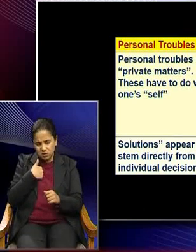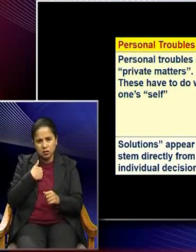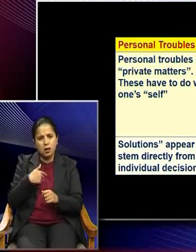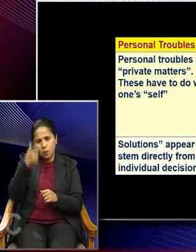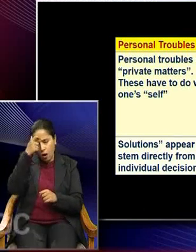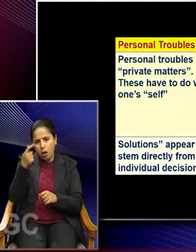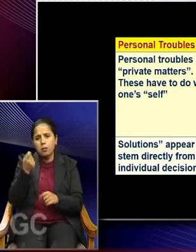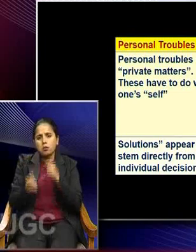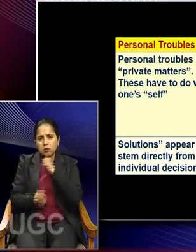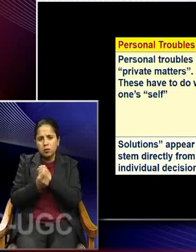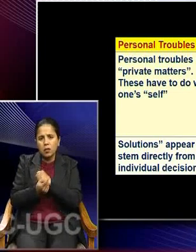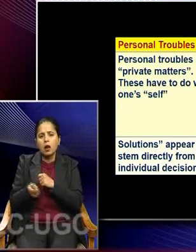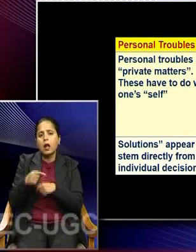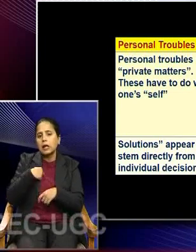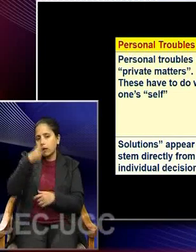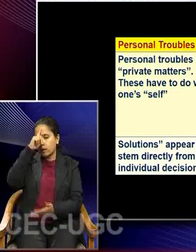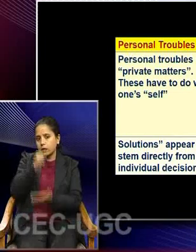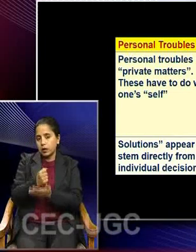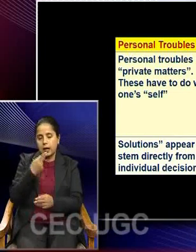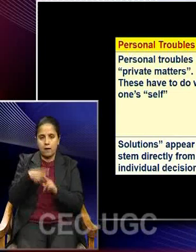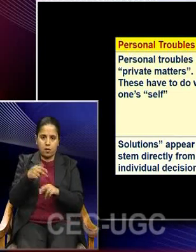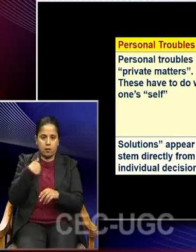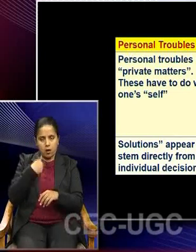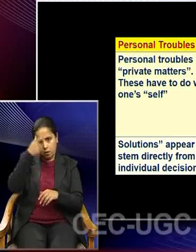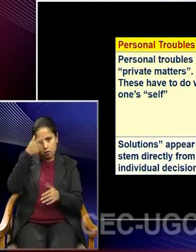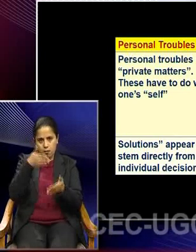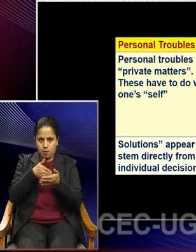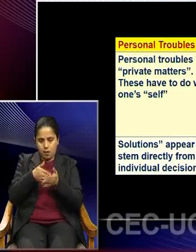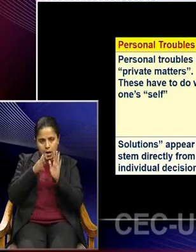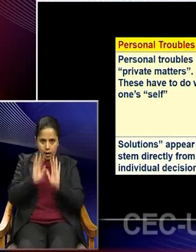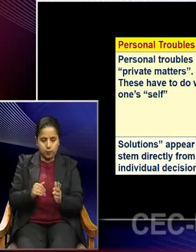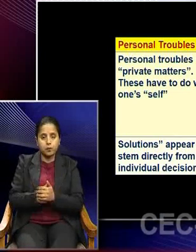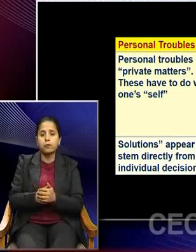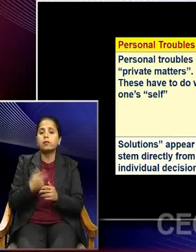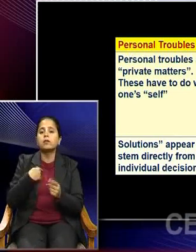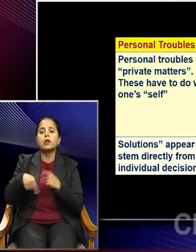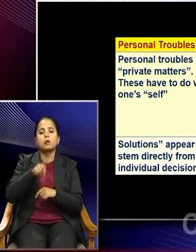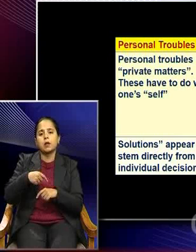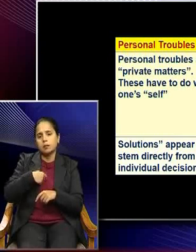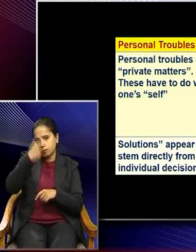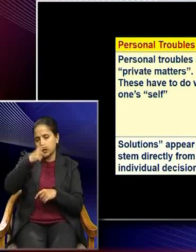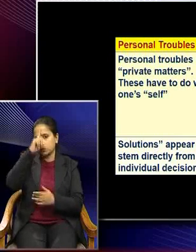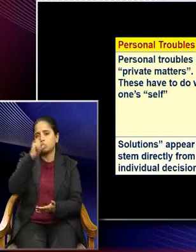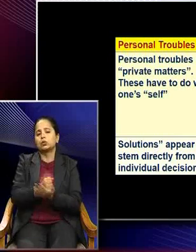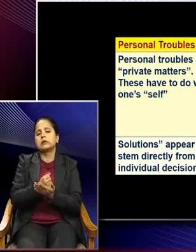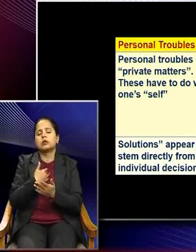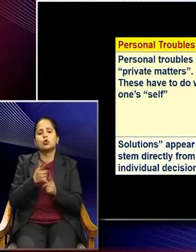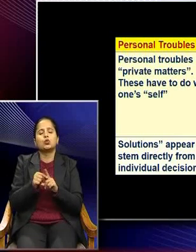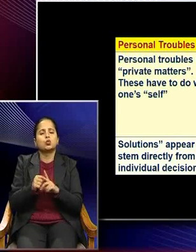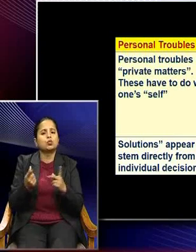from individual decision. If I am facing a problem, I will take a personal decision regarding